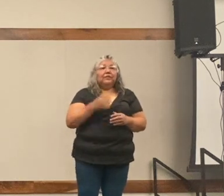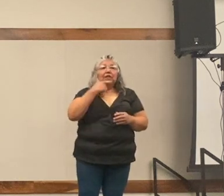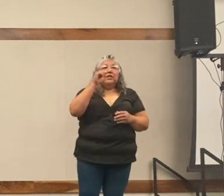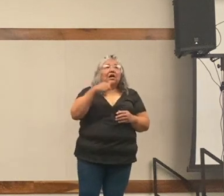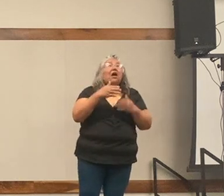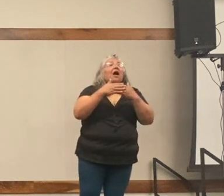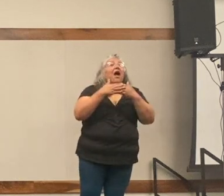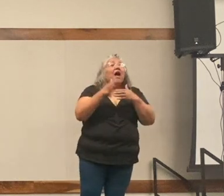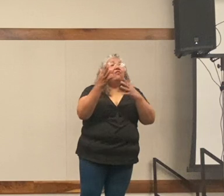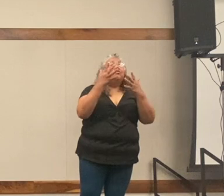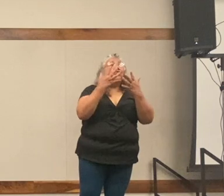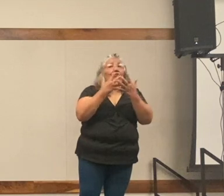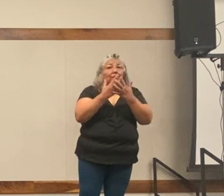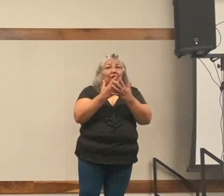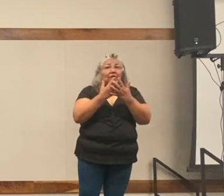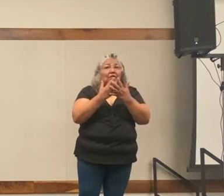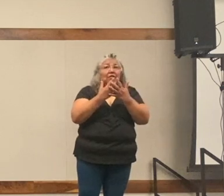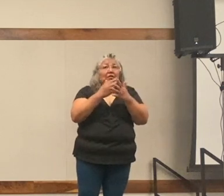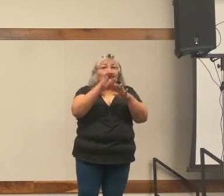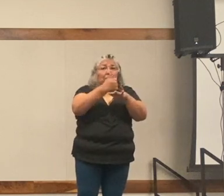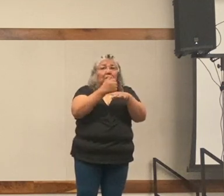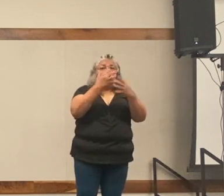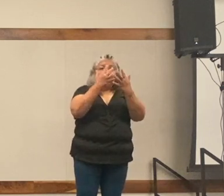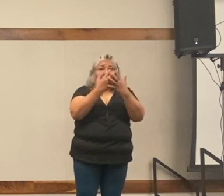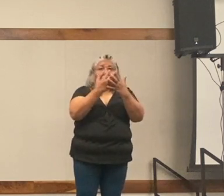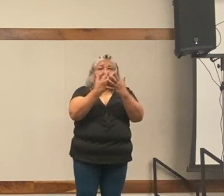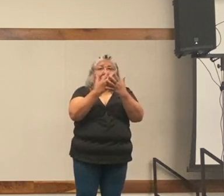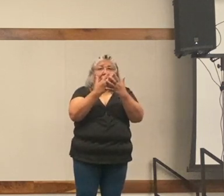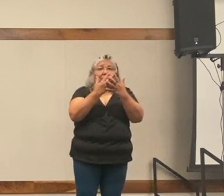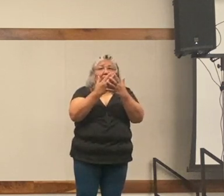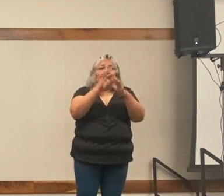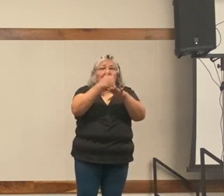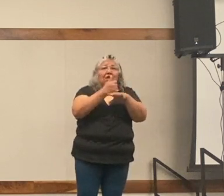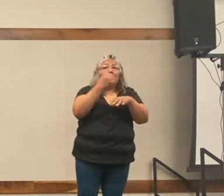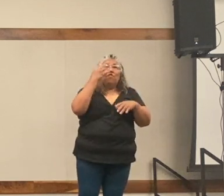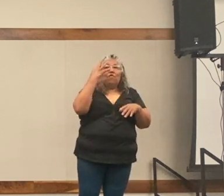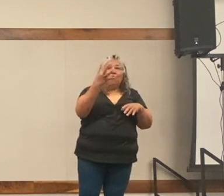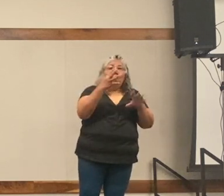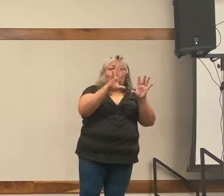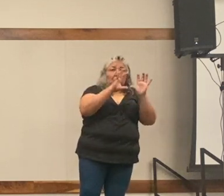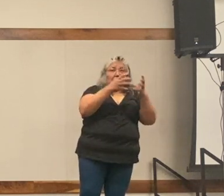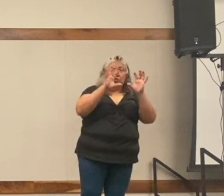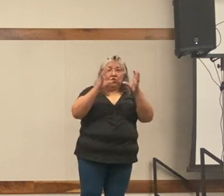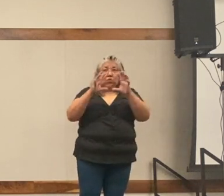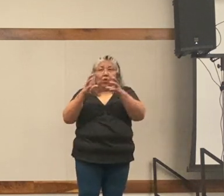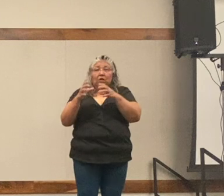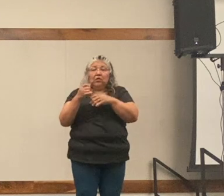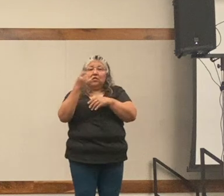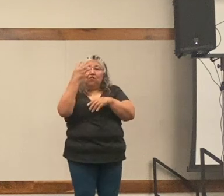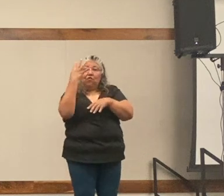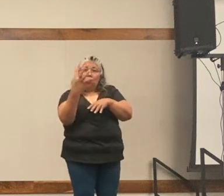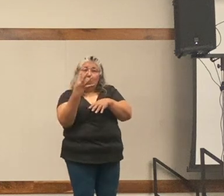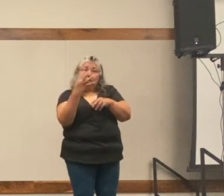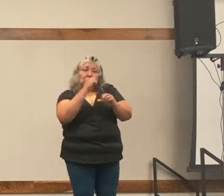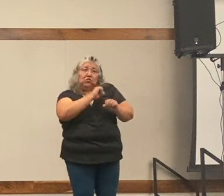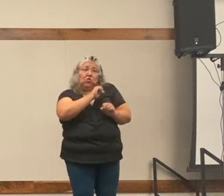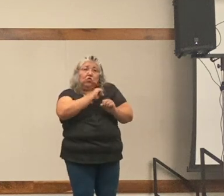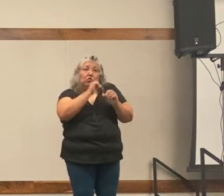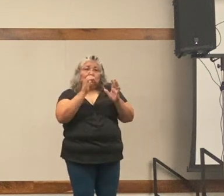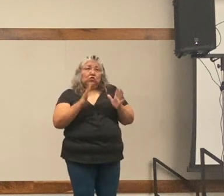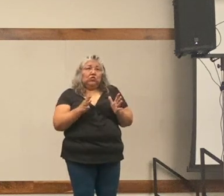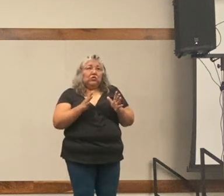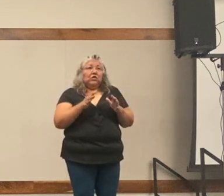It says, after the arrest, he put him in prison, and he assigned four squads of four